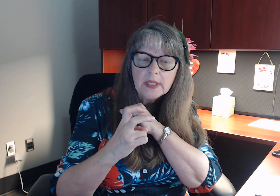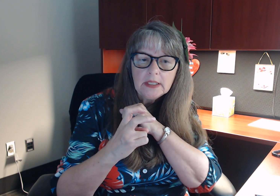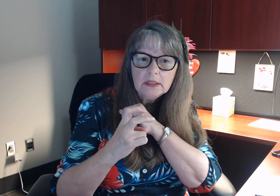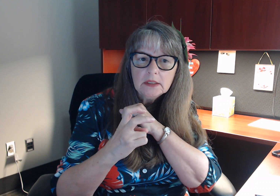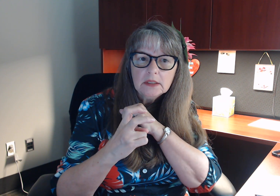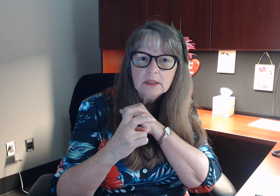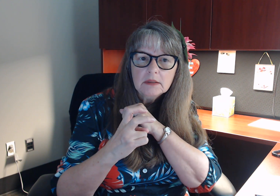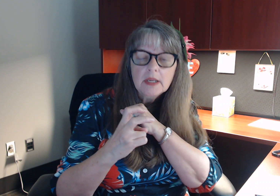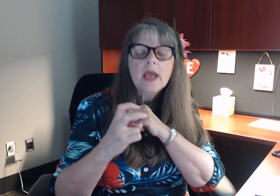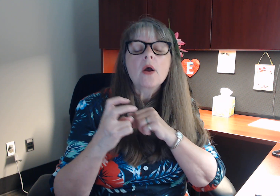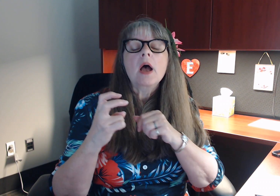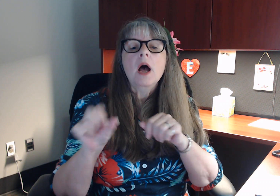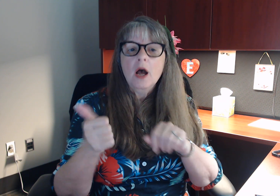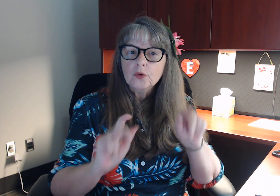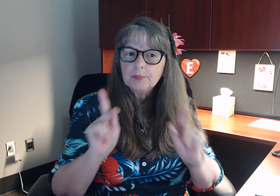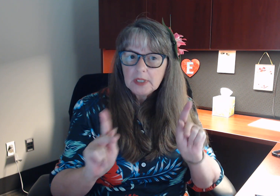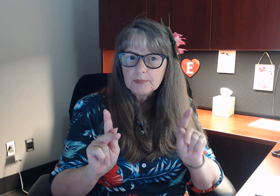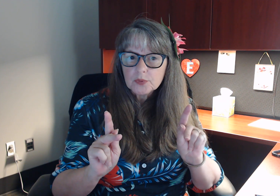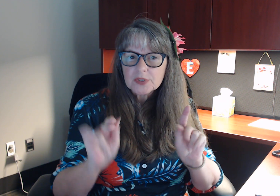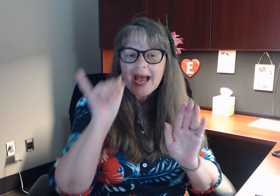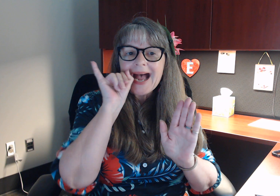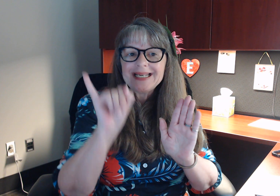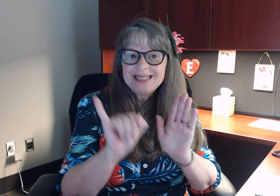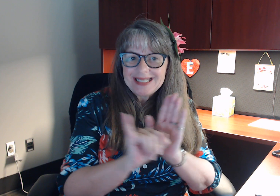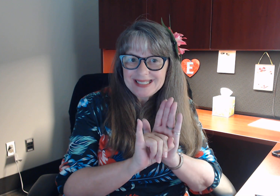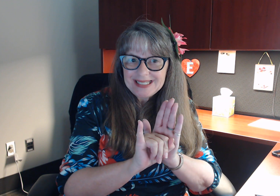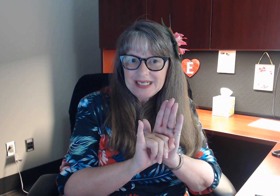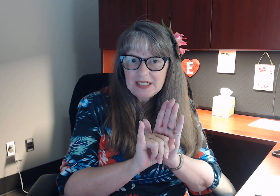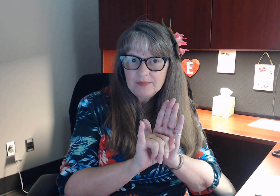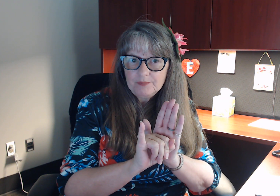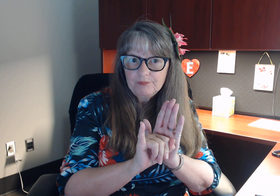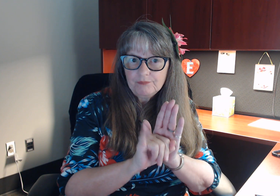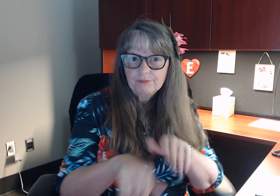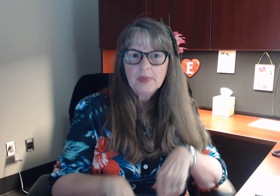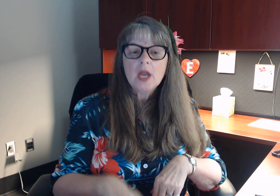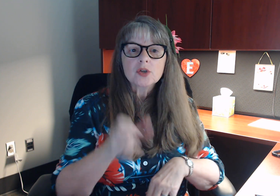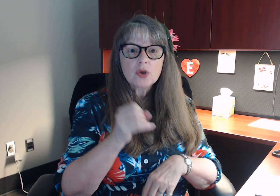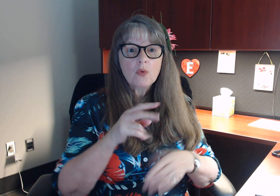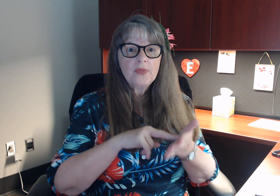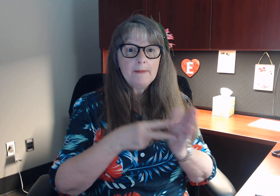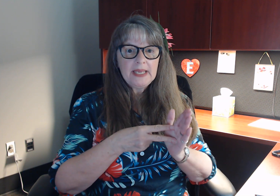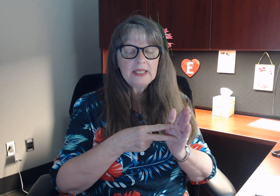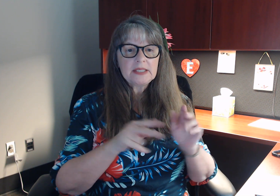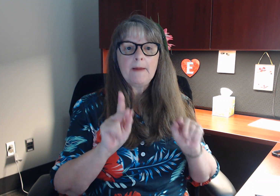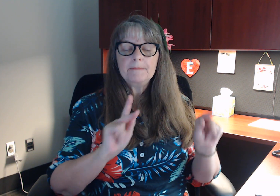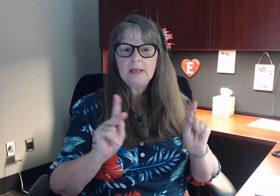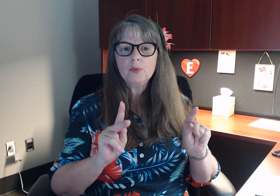stolen other people's identity. So that means that people